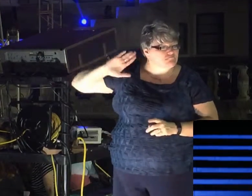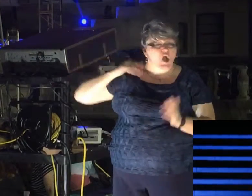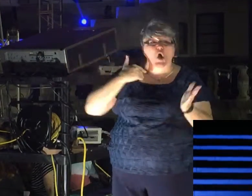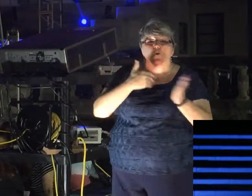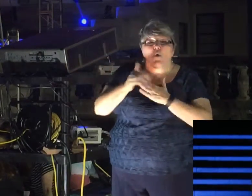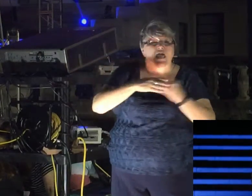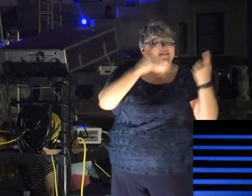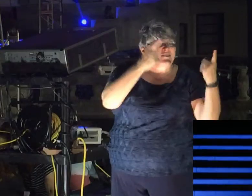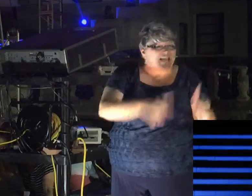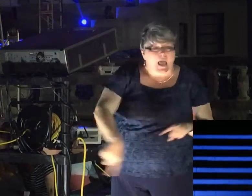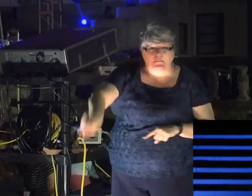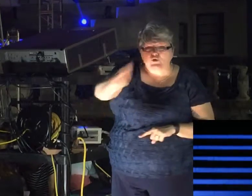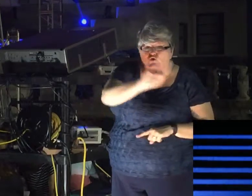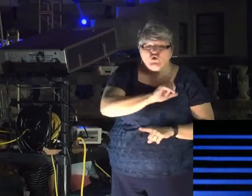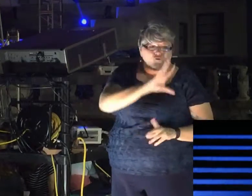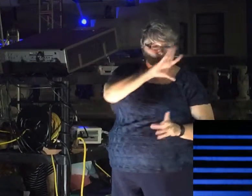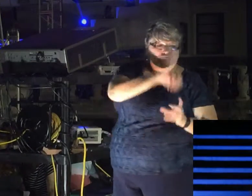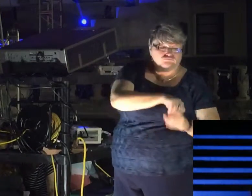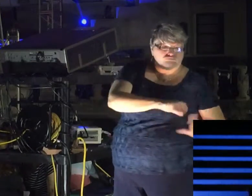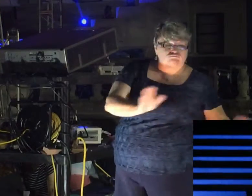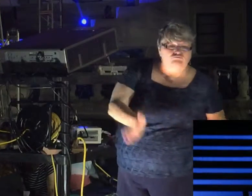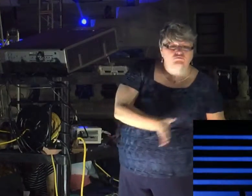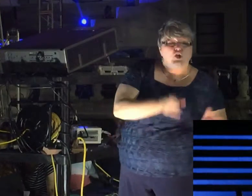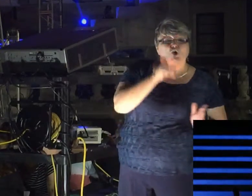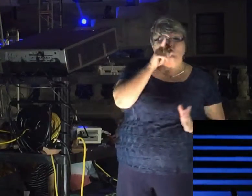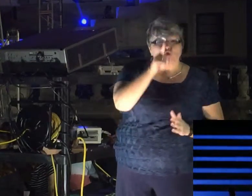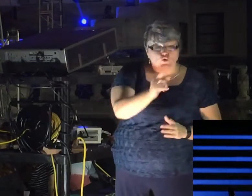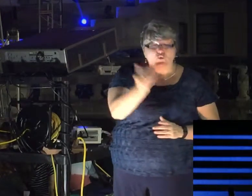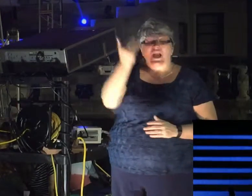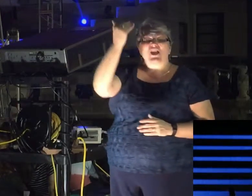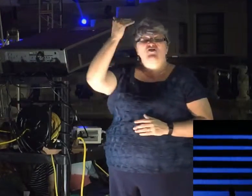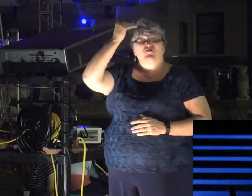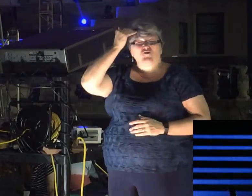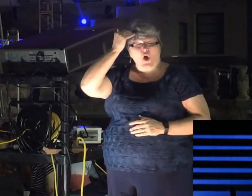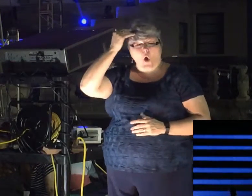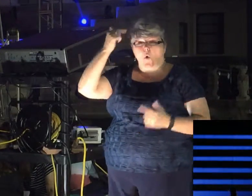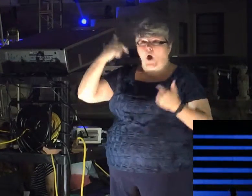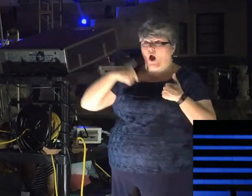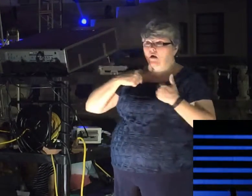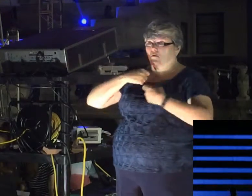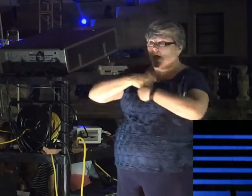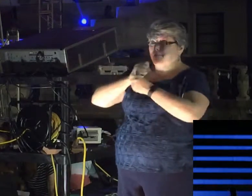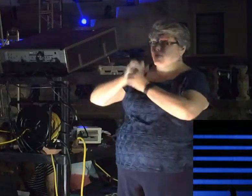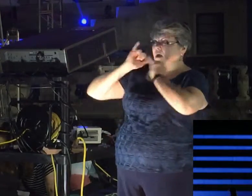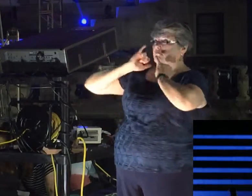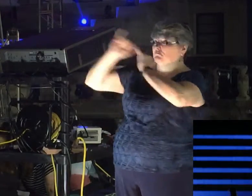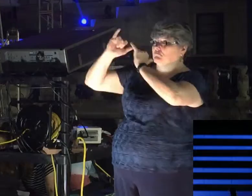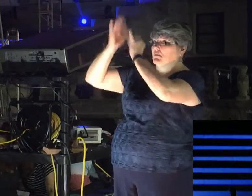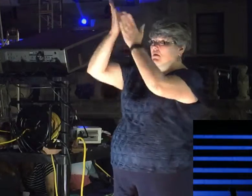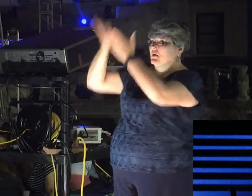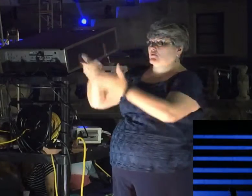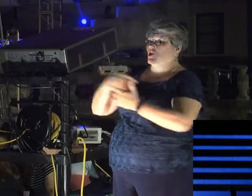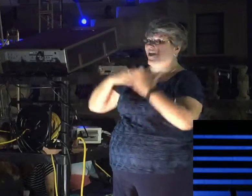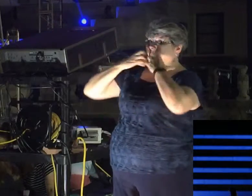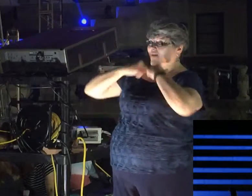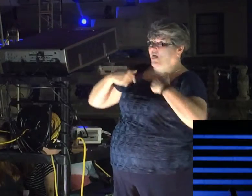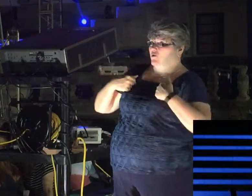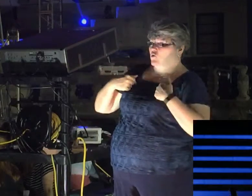of, whatever's happened to you or you've perpetrated, you can know you were made in God's image and have